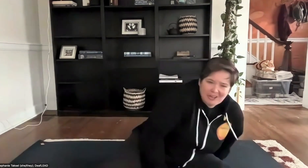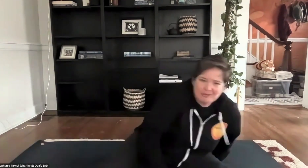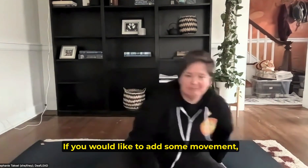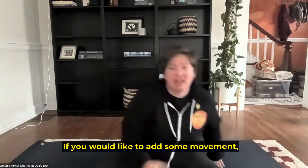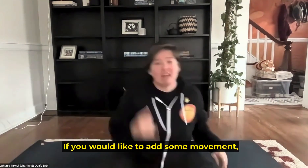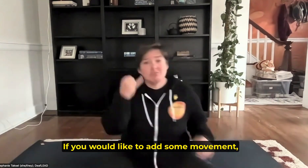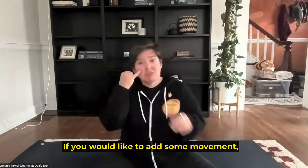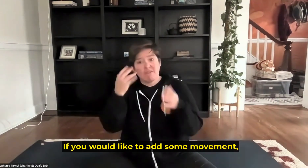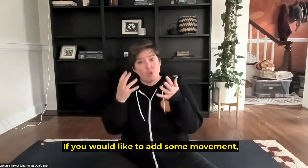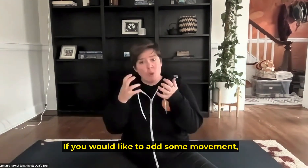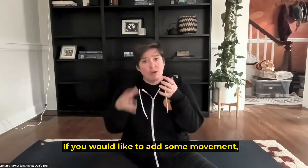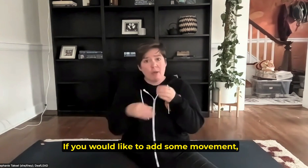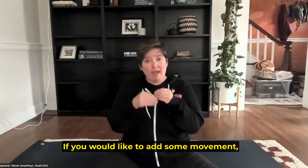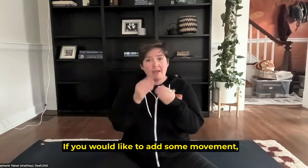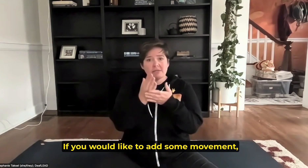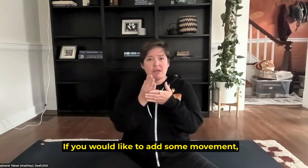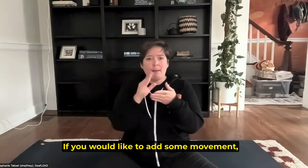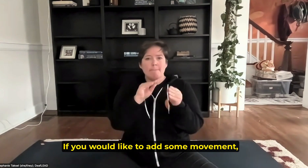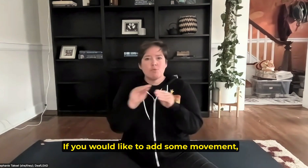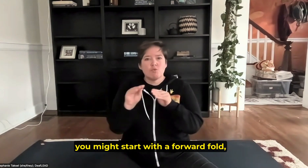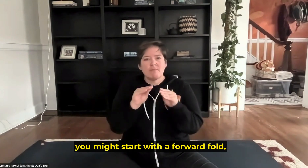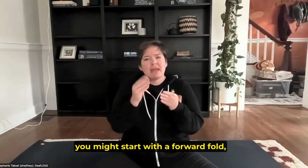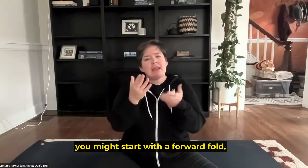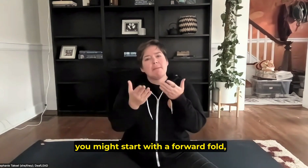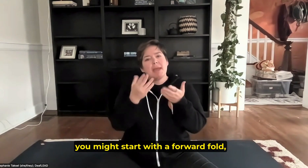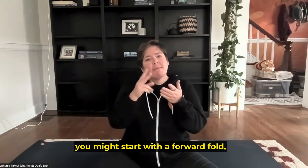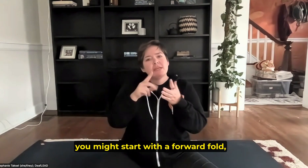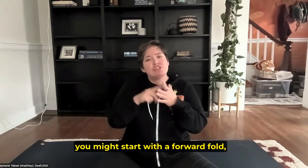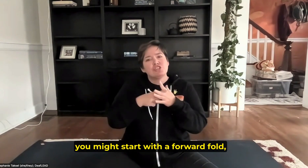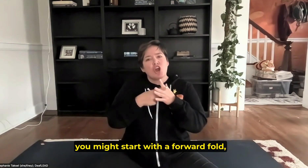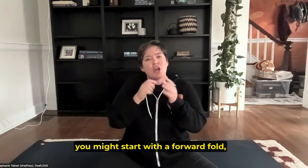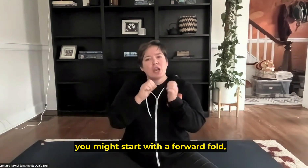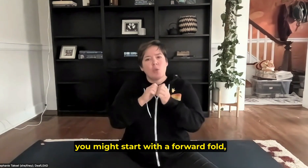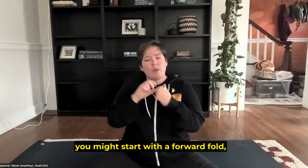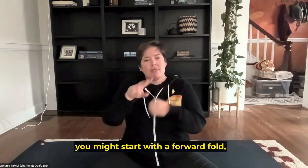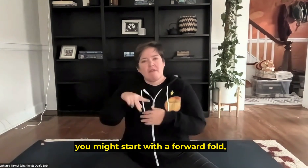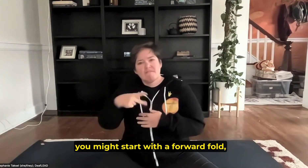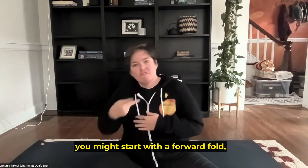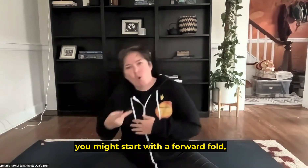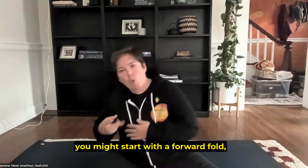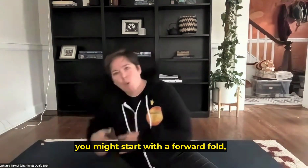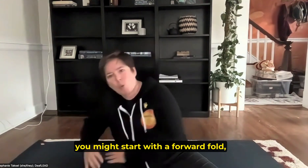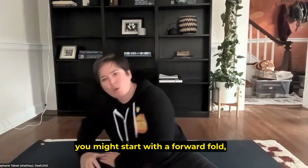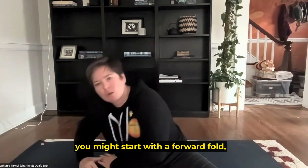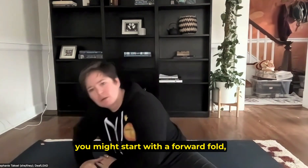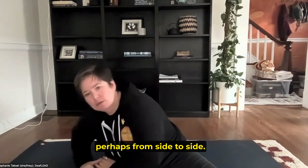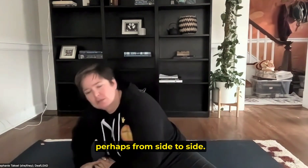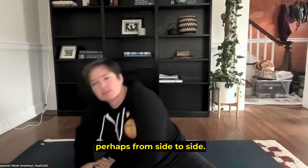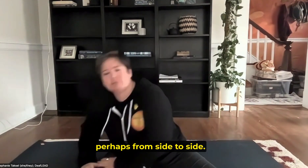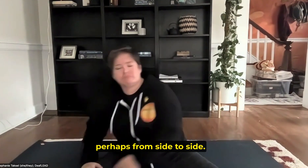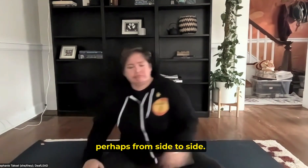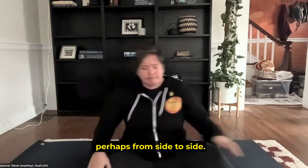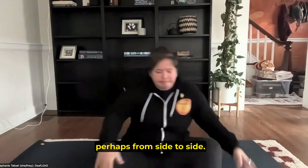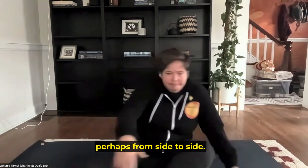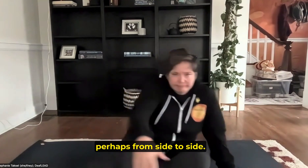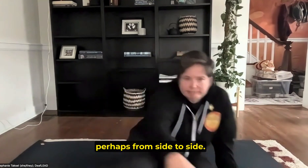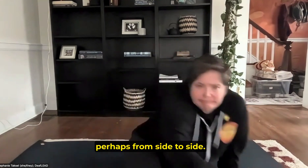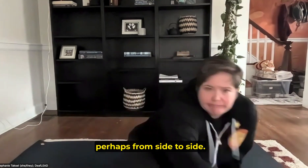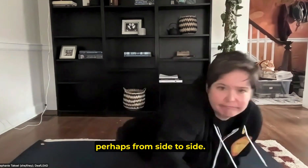If you would like to add some movement, you might start with a forward fold, perhaps from side